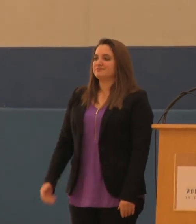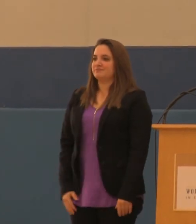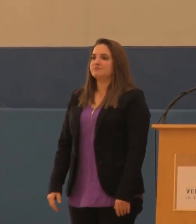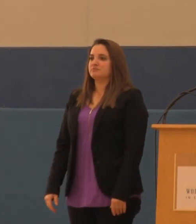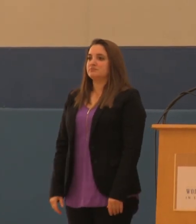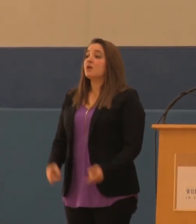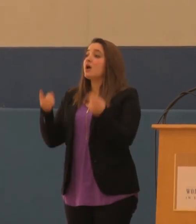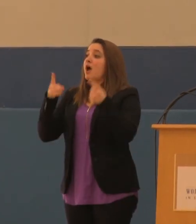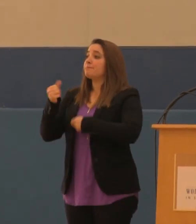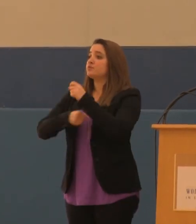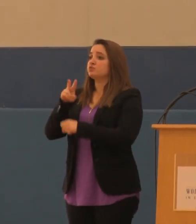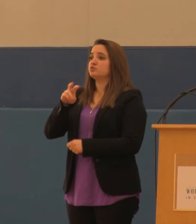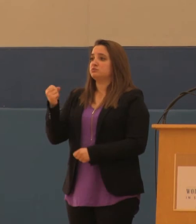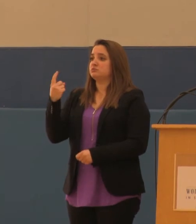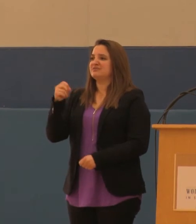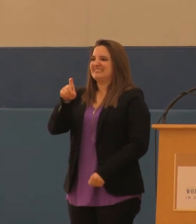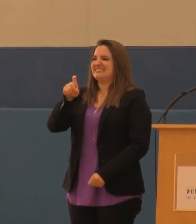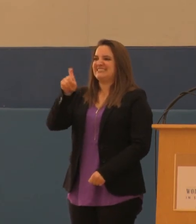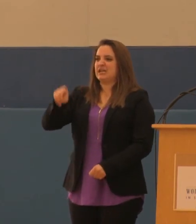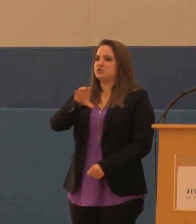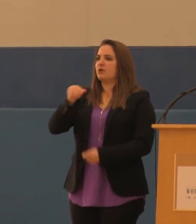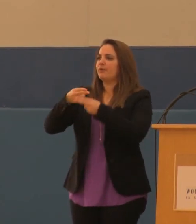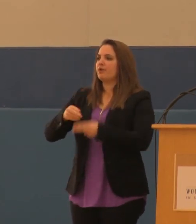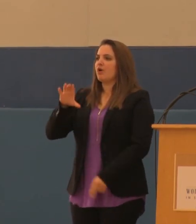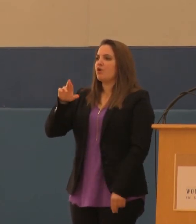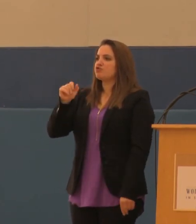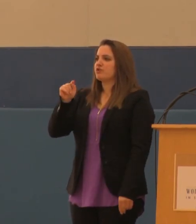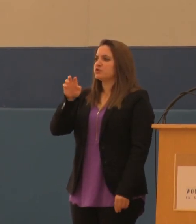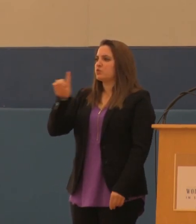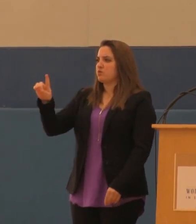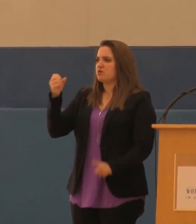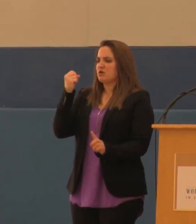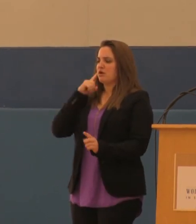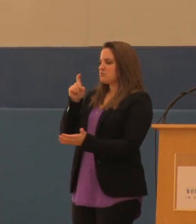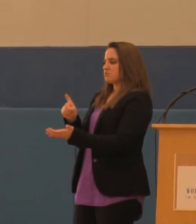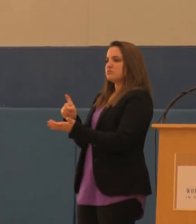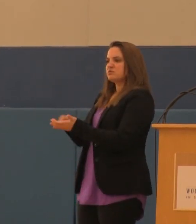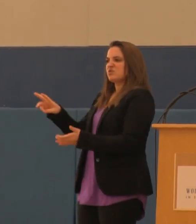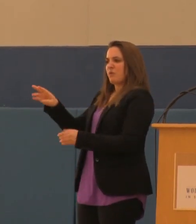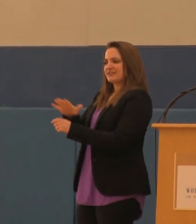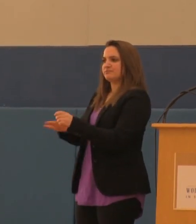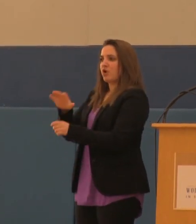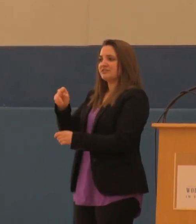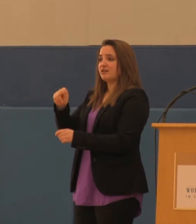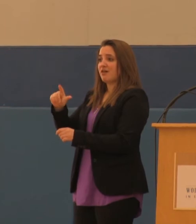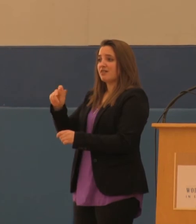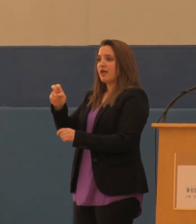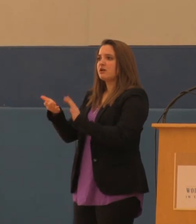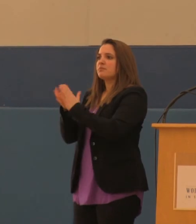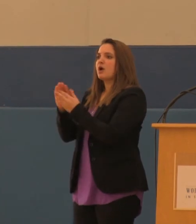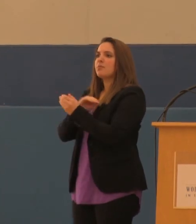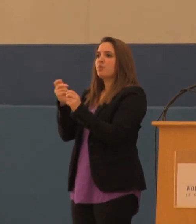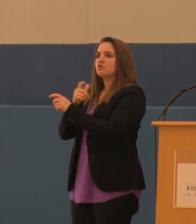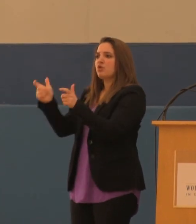In 2011, when Texas-based Crestwood wanted to turn the west side of Seneca Lake into the largest fracked